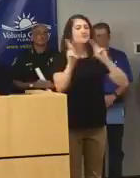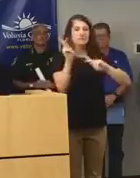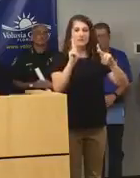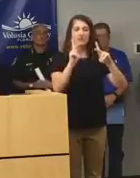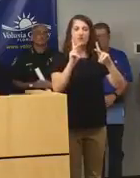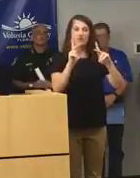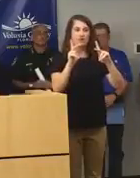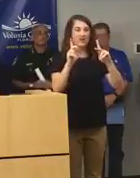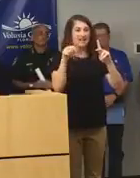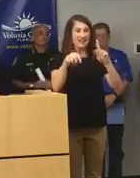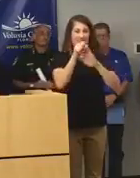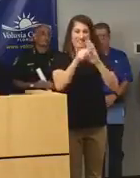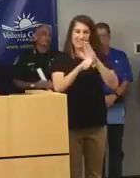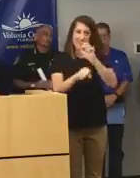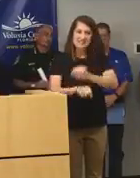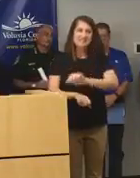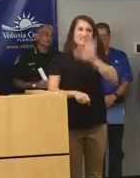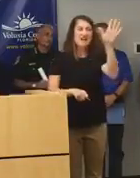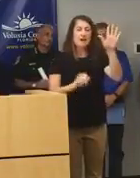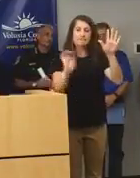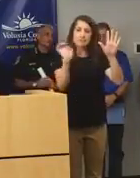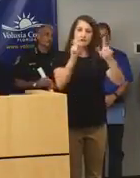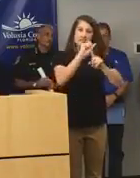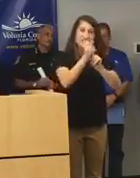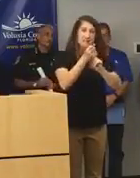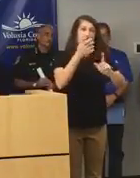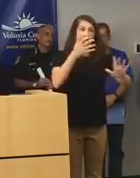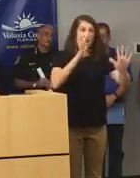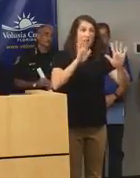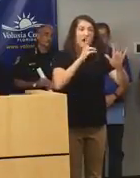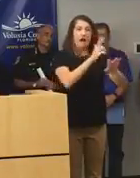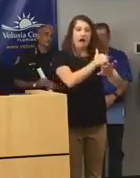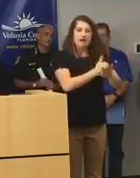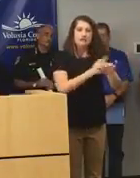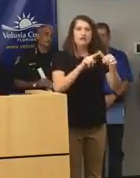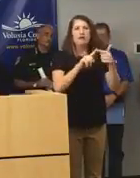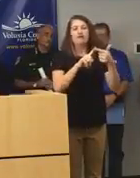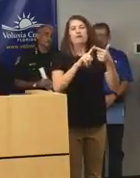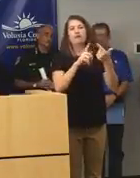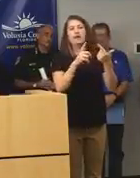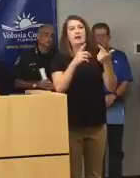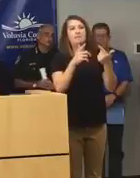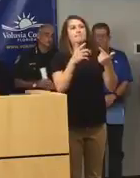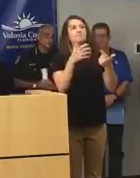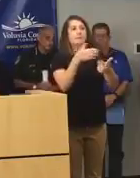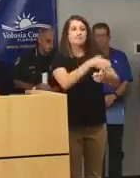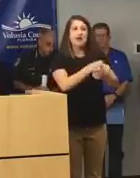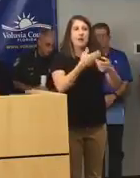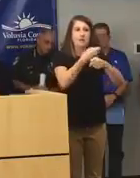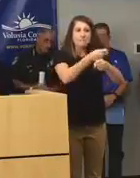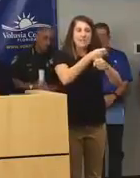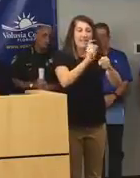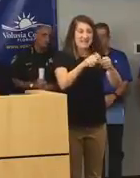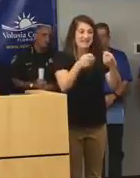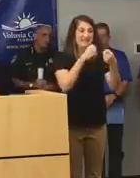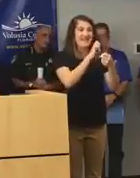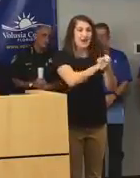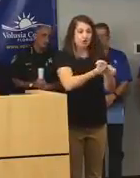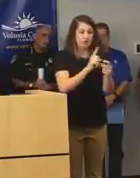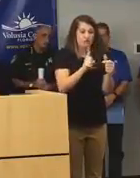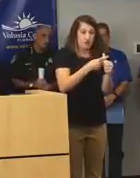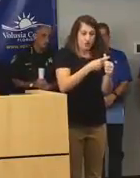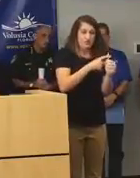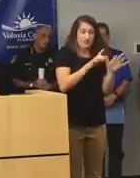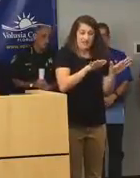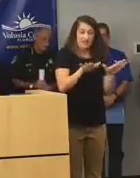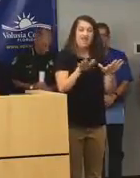in some cases, in emergency situations, whether it be hospitals or power plants that need energy. So the bottom line is